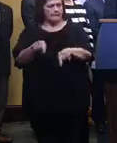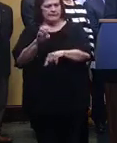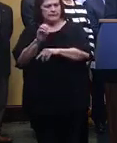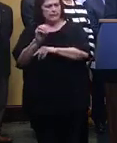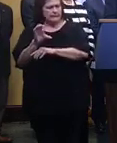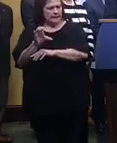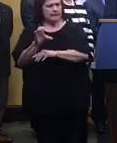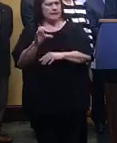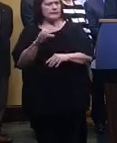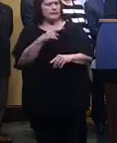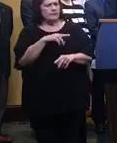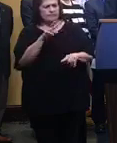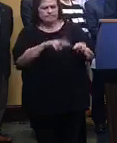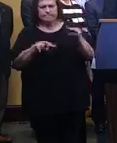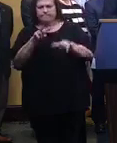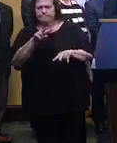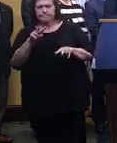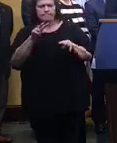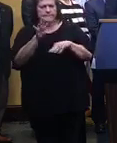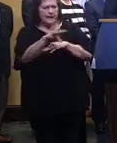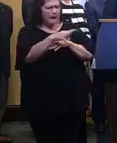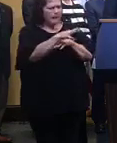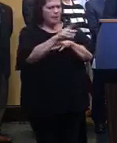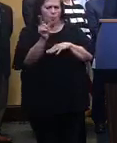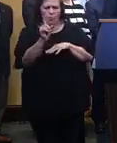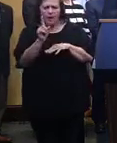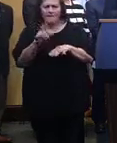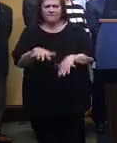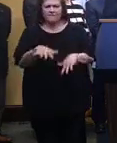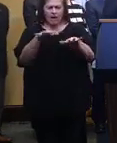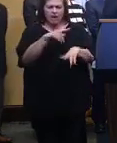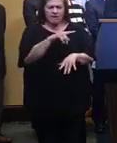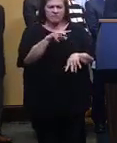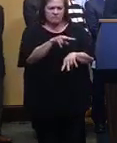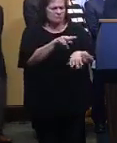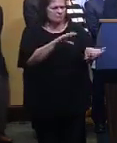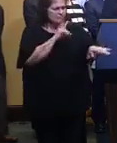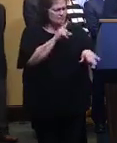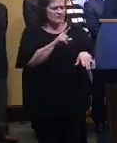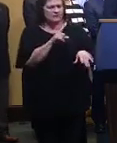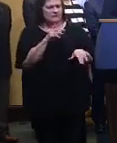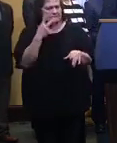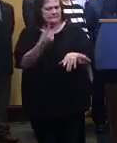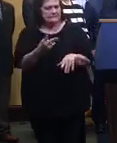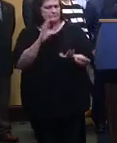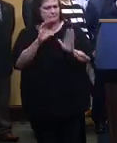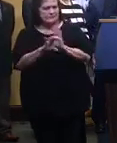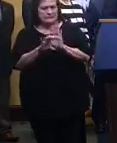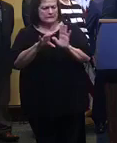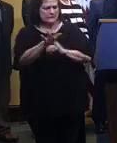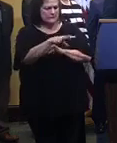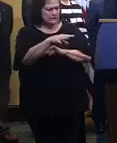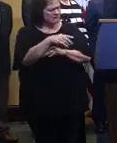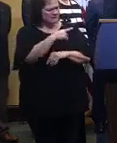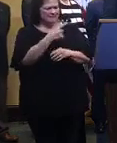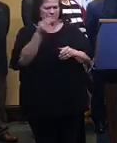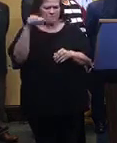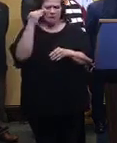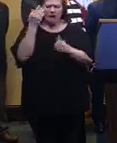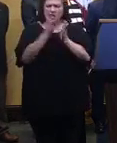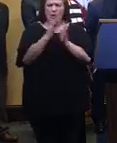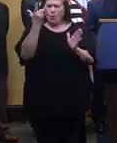we are looking at real-time crime center footage of where the flooding is happening, and the mayor says, we need to find out why. And that press release came out